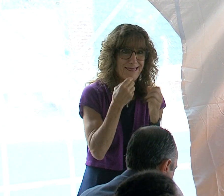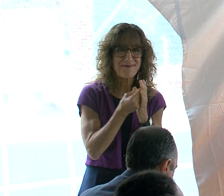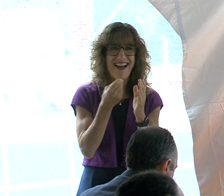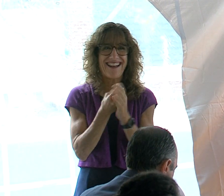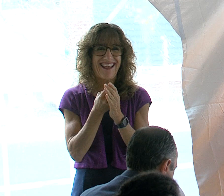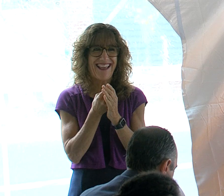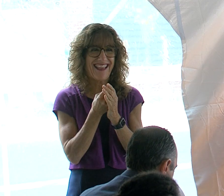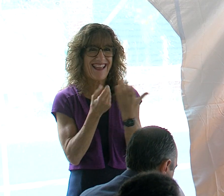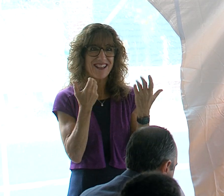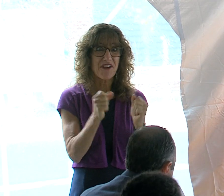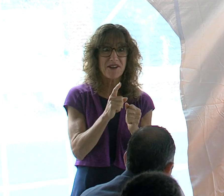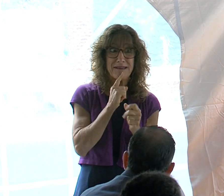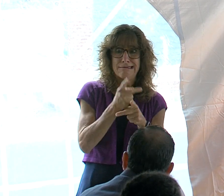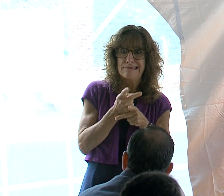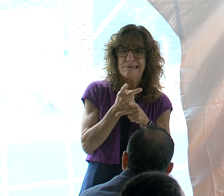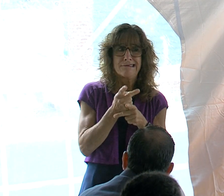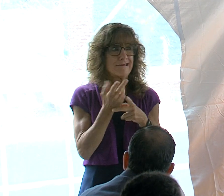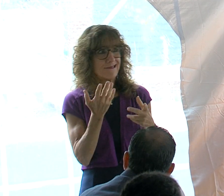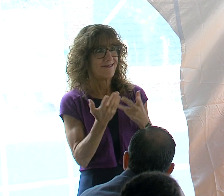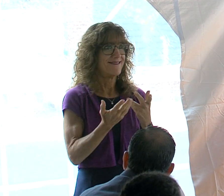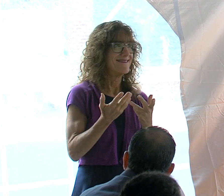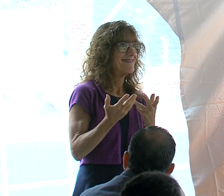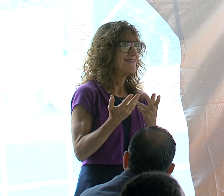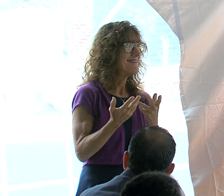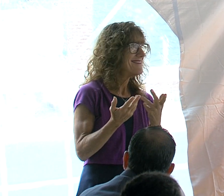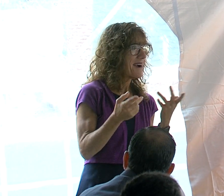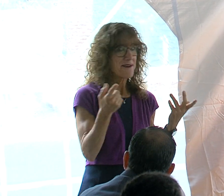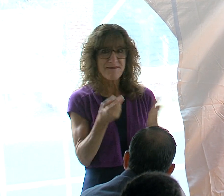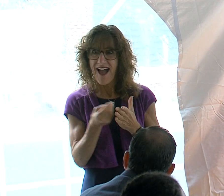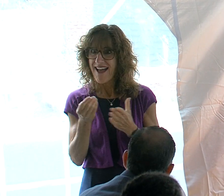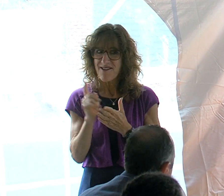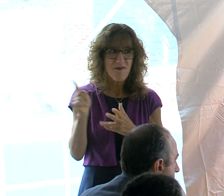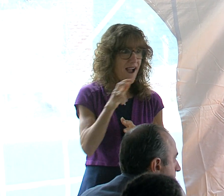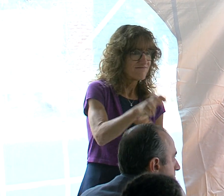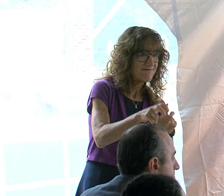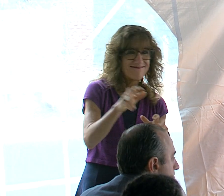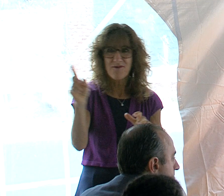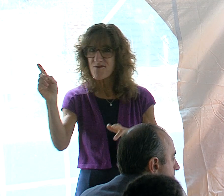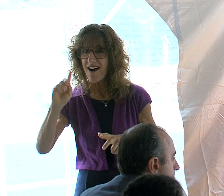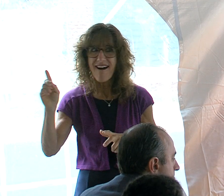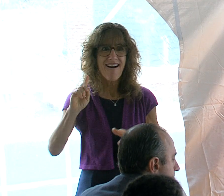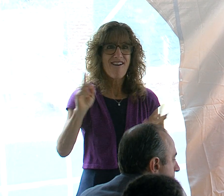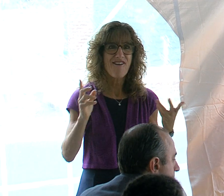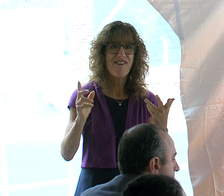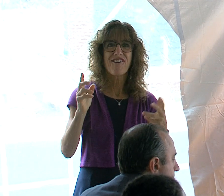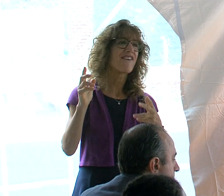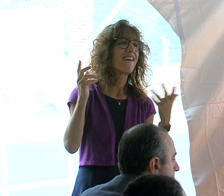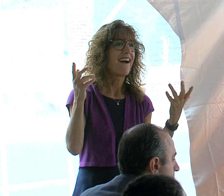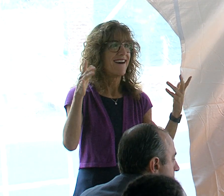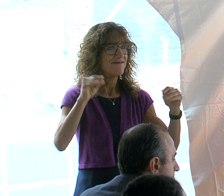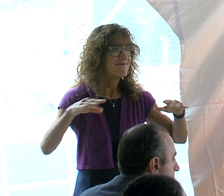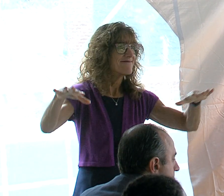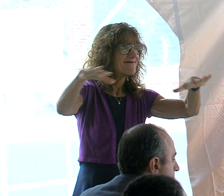and trying to be really judicious about you know, where we were putting that money out on the